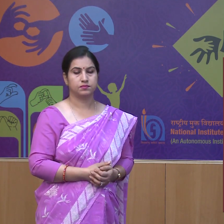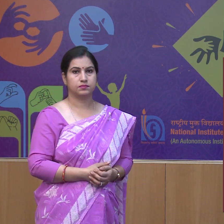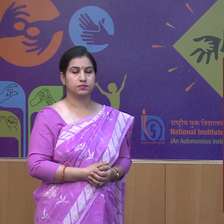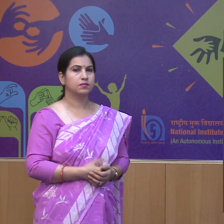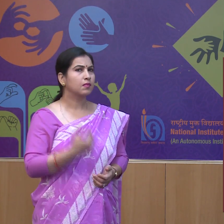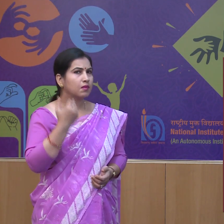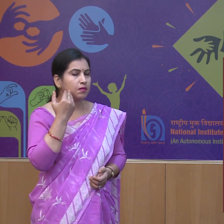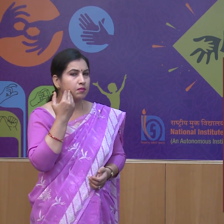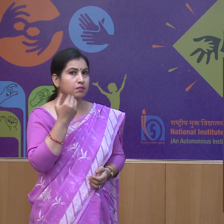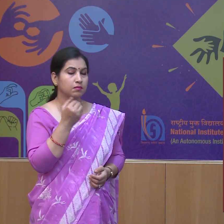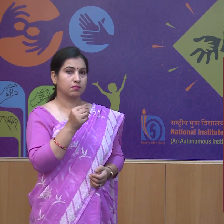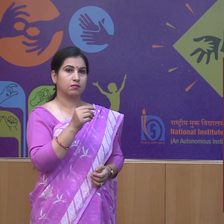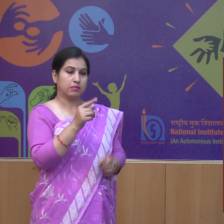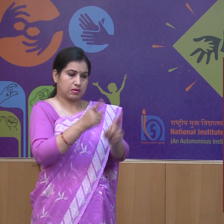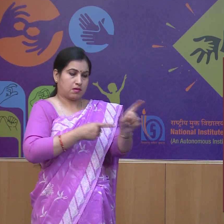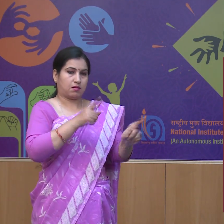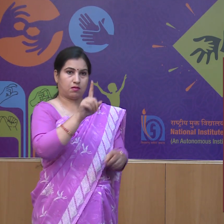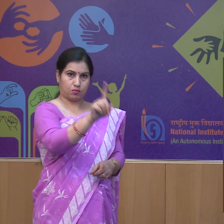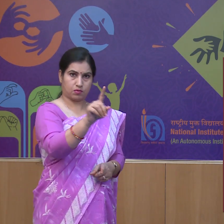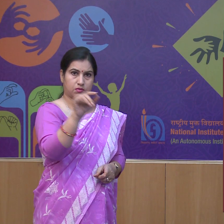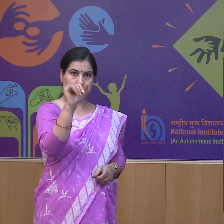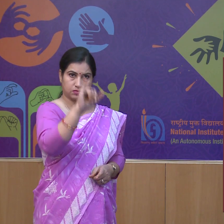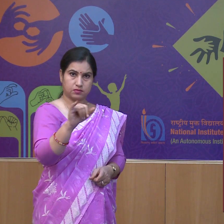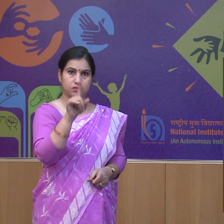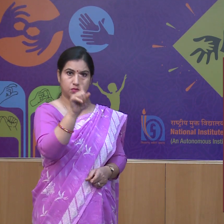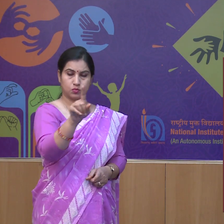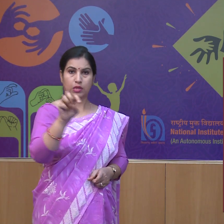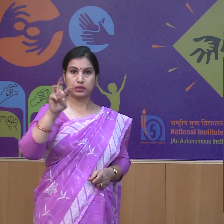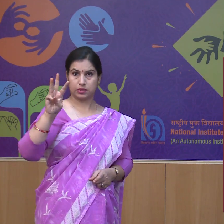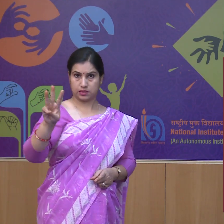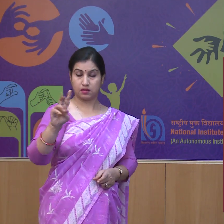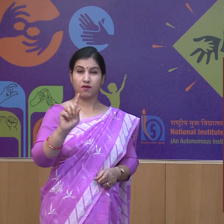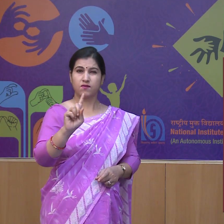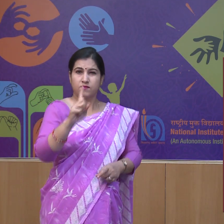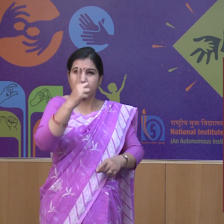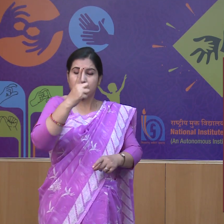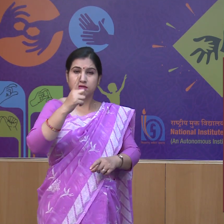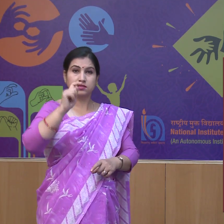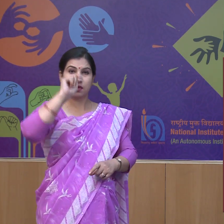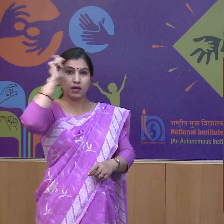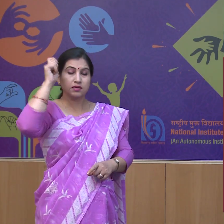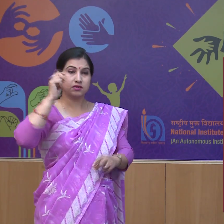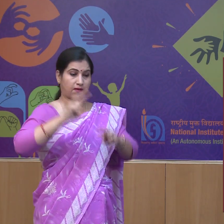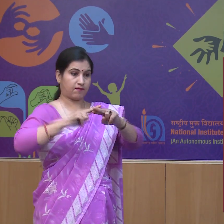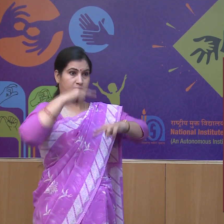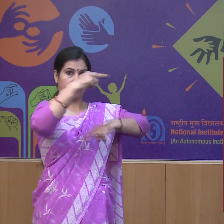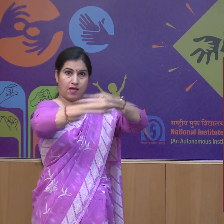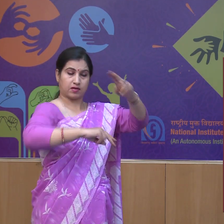In the year 1613, the first English factory was established